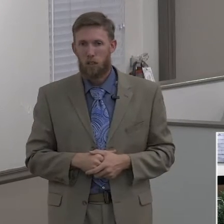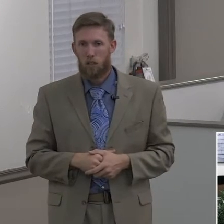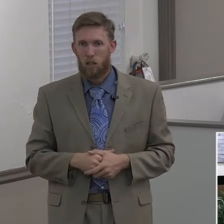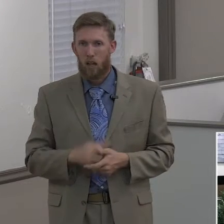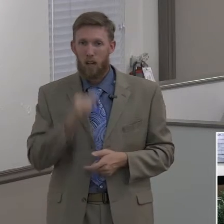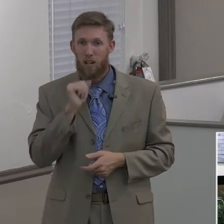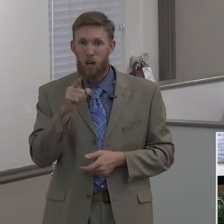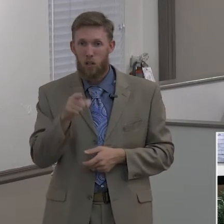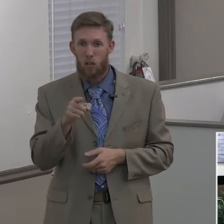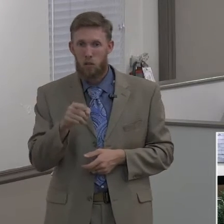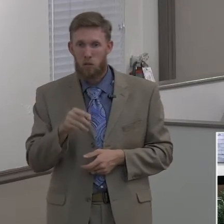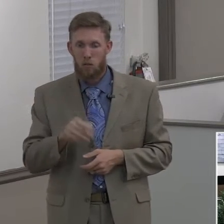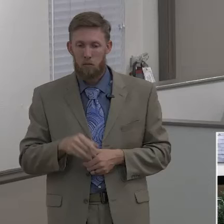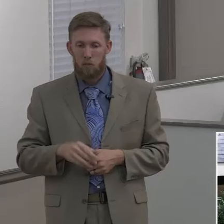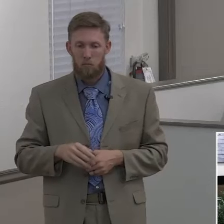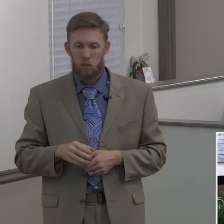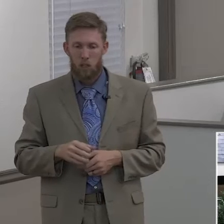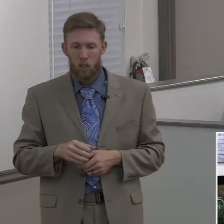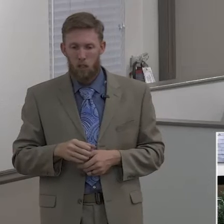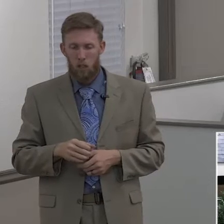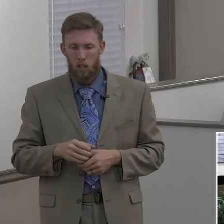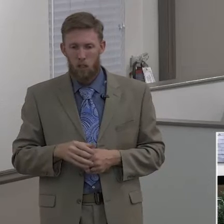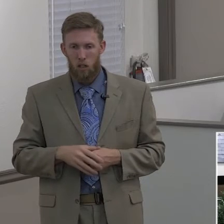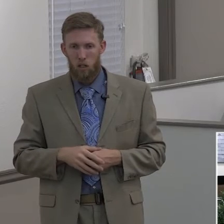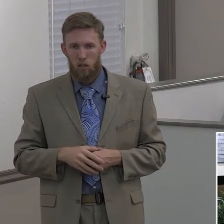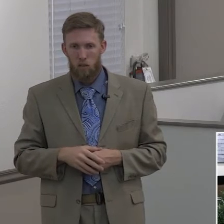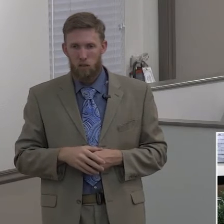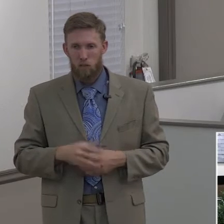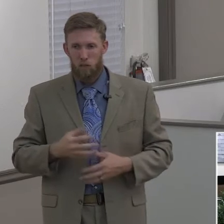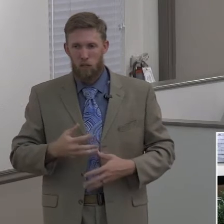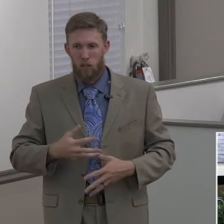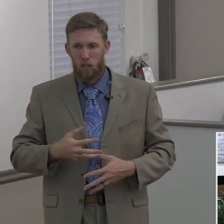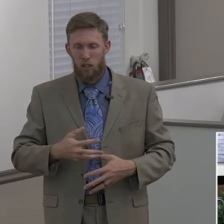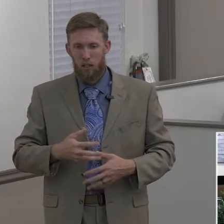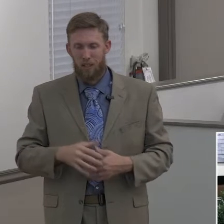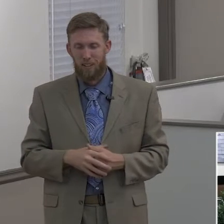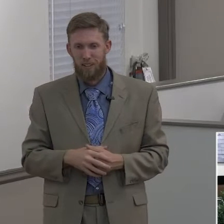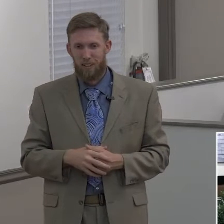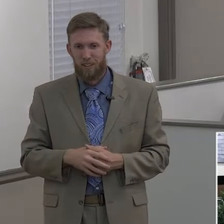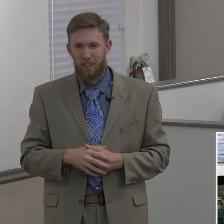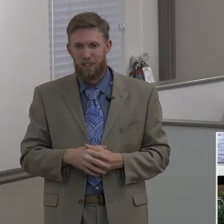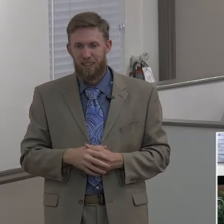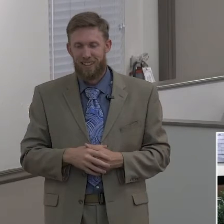Instead of you stomping around, you know, taking his food and putting it under the air conditioner